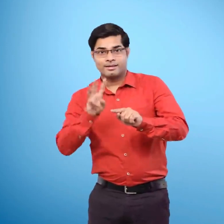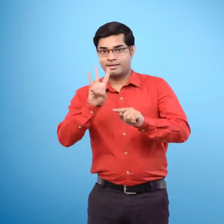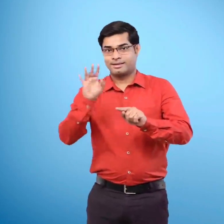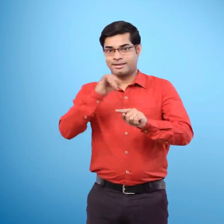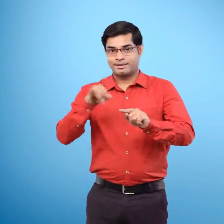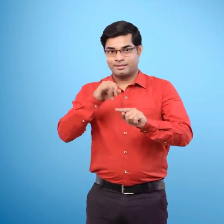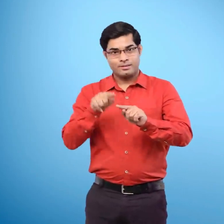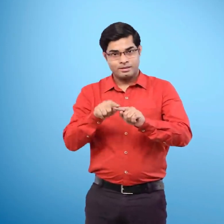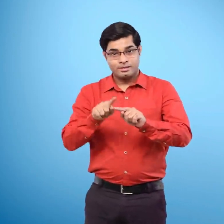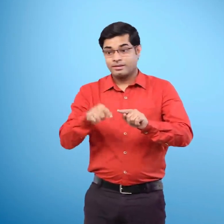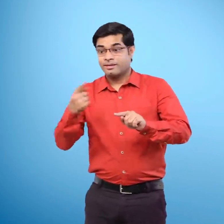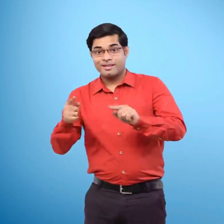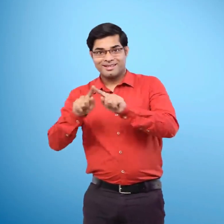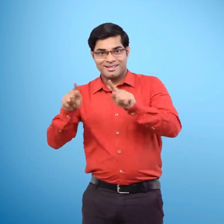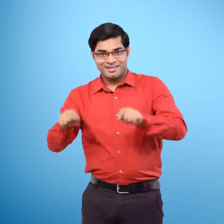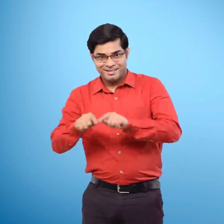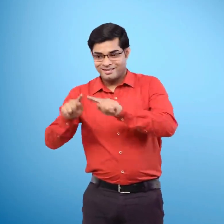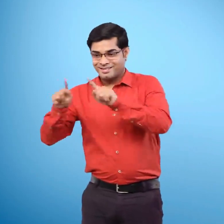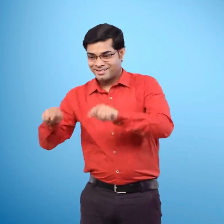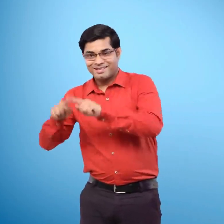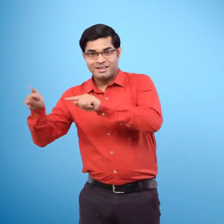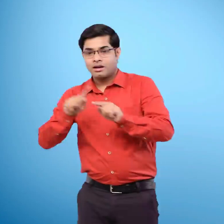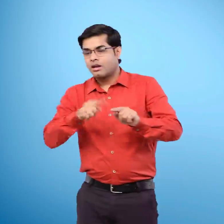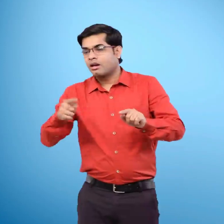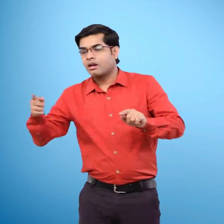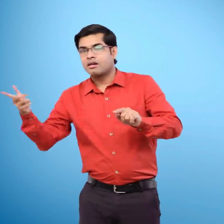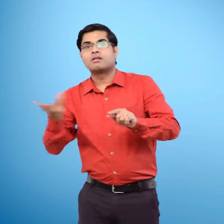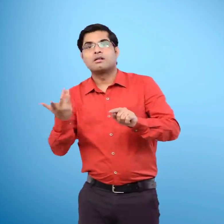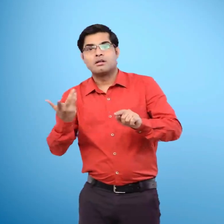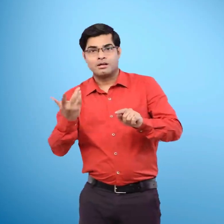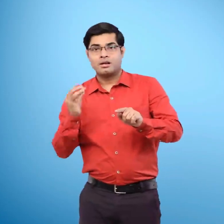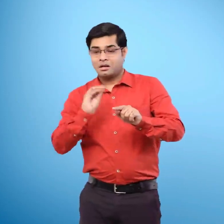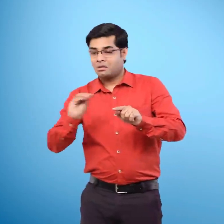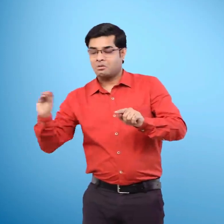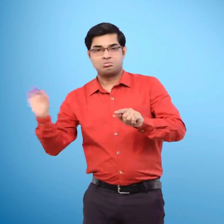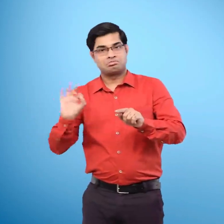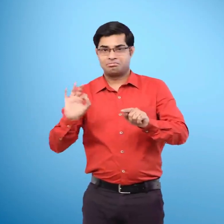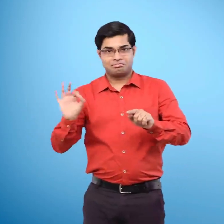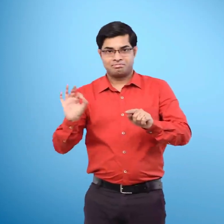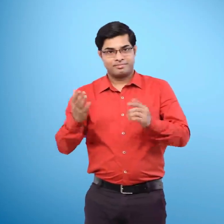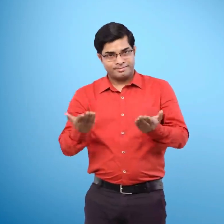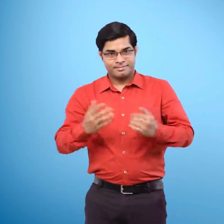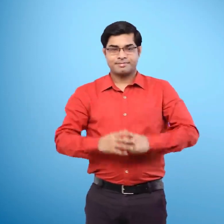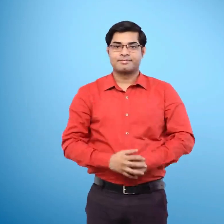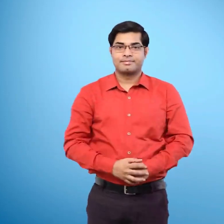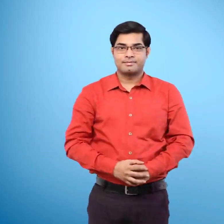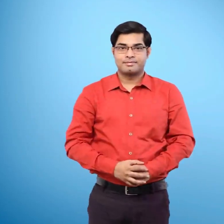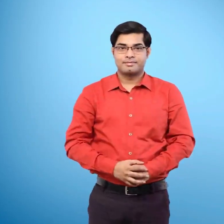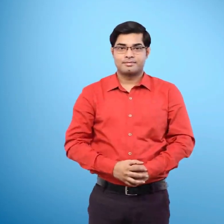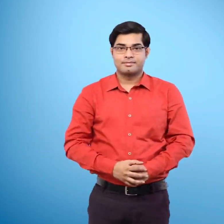Number 36. Box 4, 5, 6, 7 and 8 are blank.